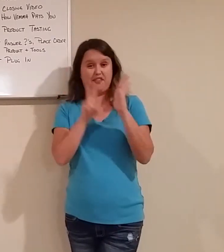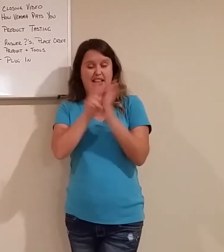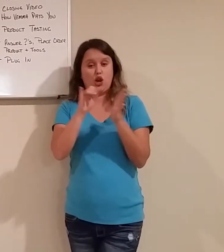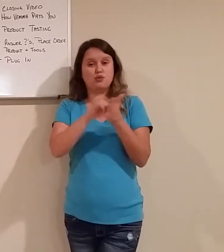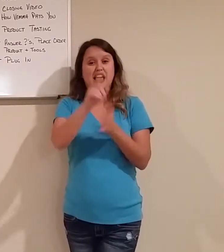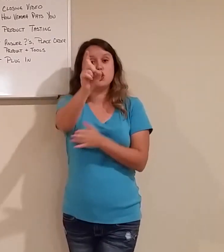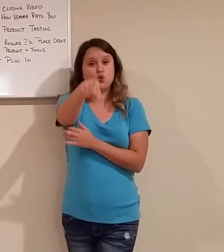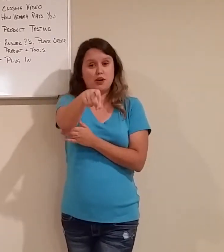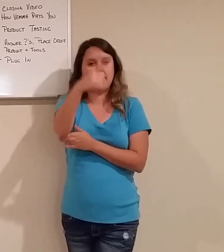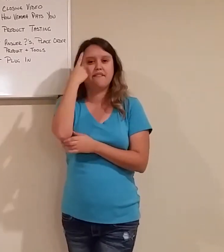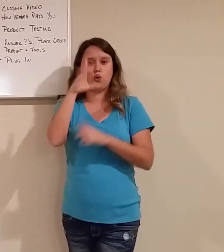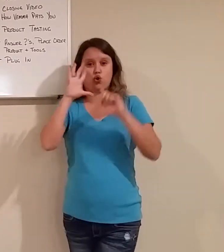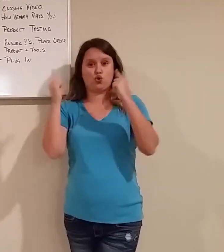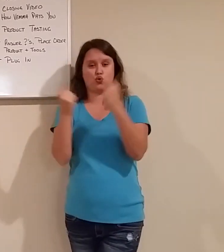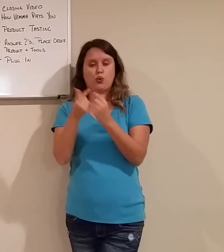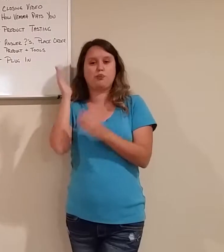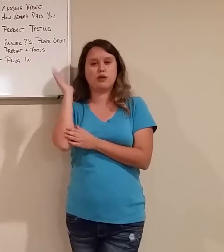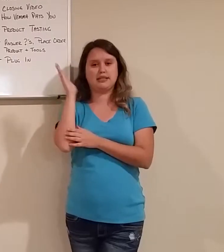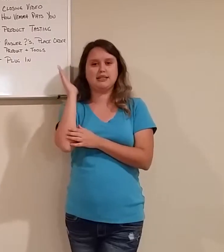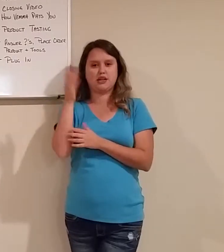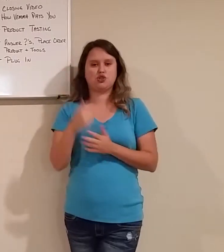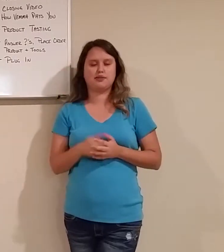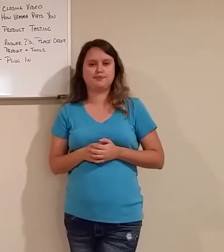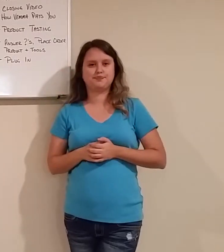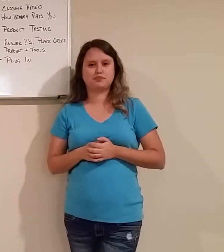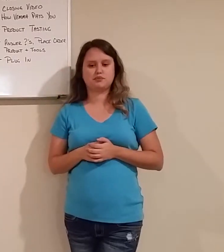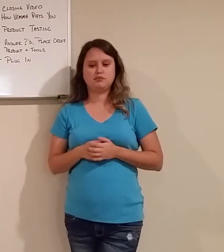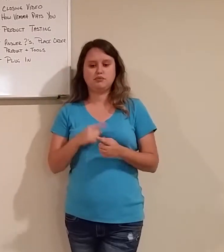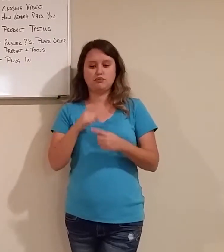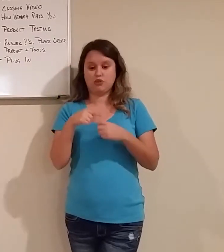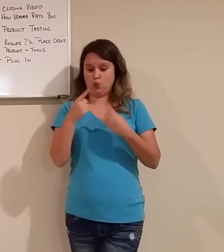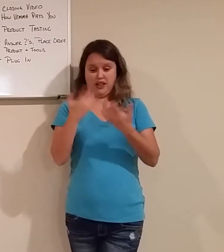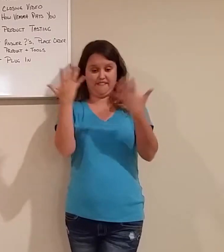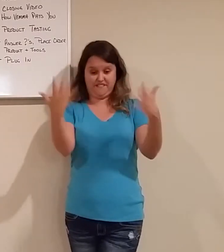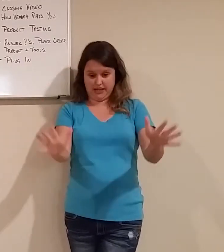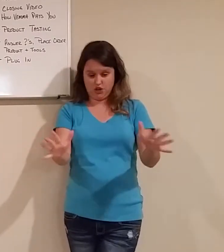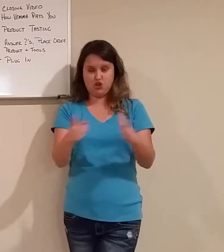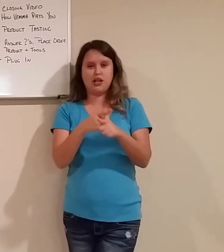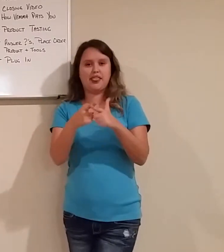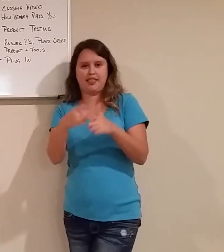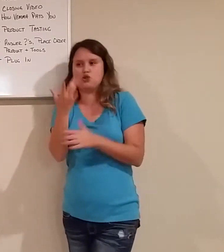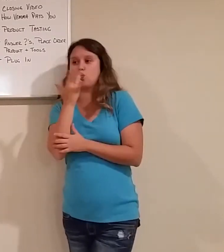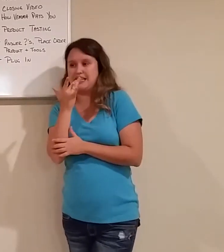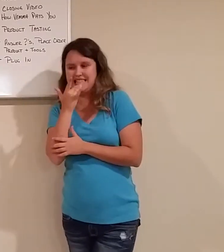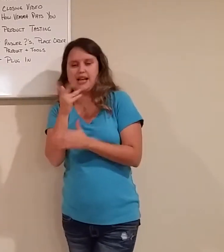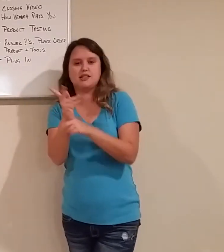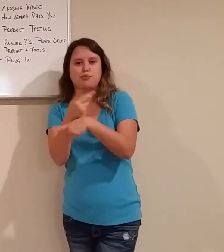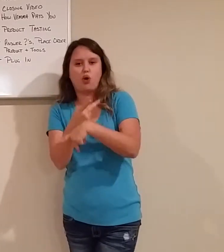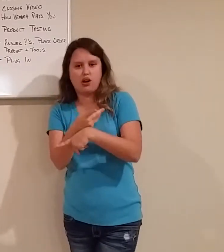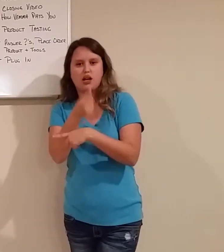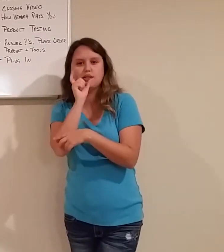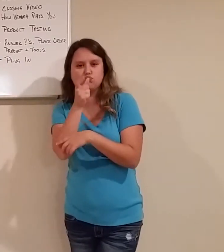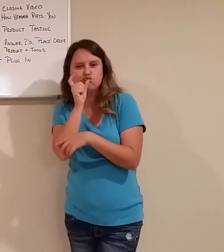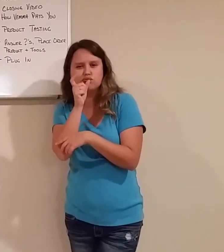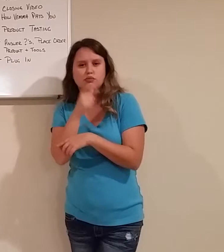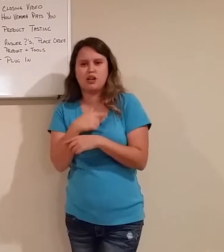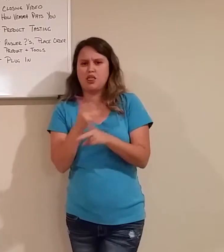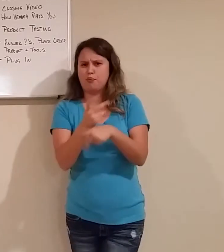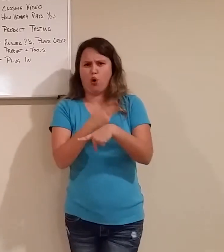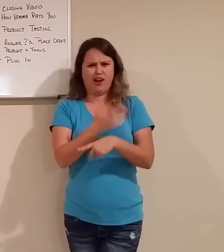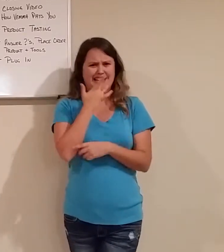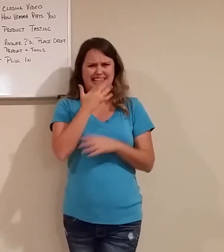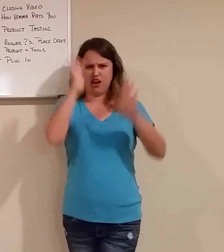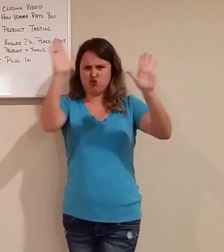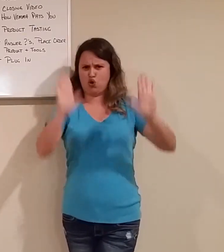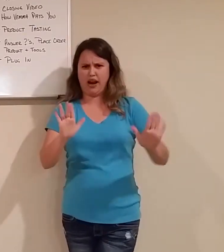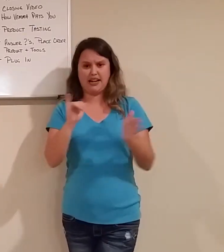you need for your group presentation. After that, we're simply going to taste the product. Guys, the product tastes great. That's what